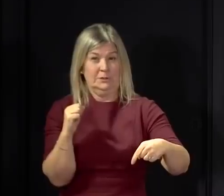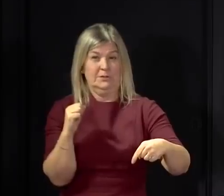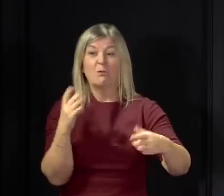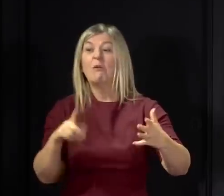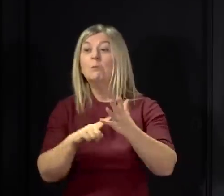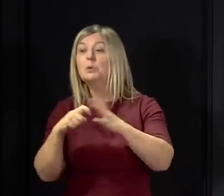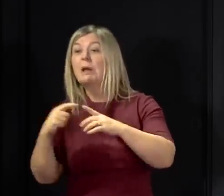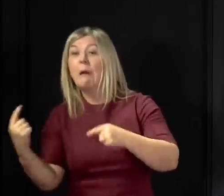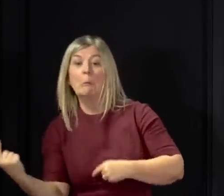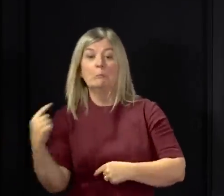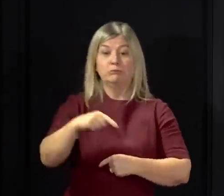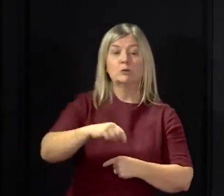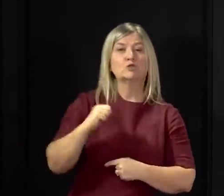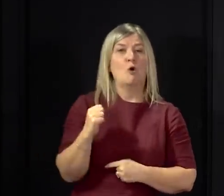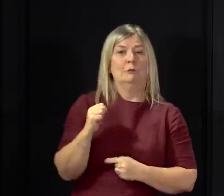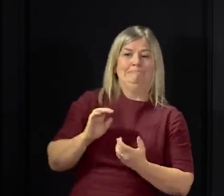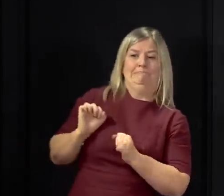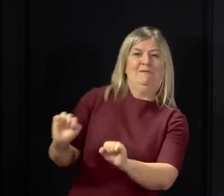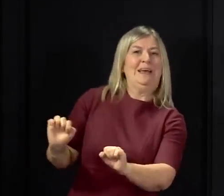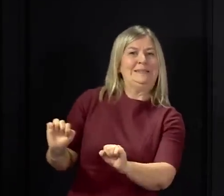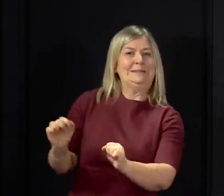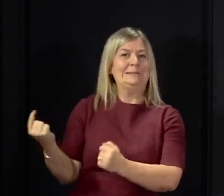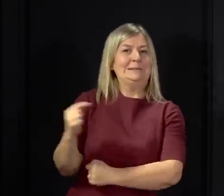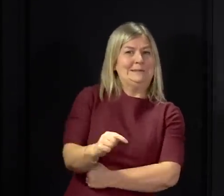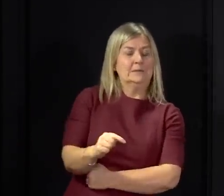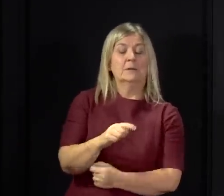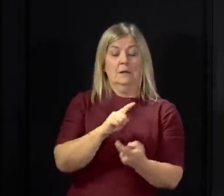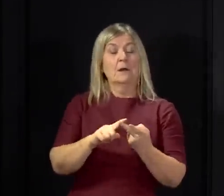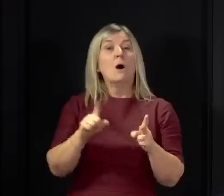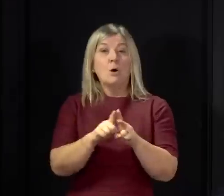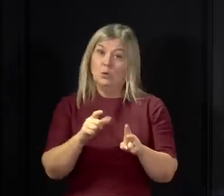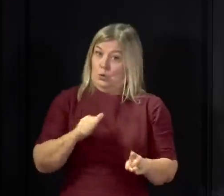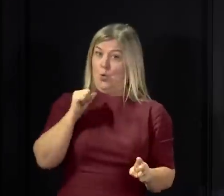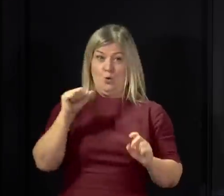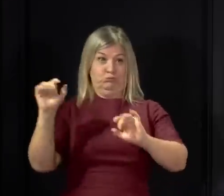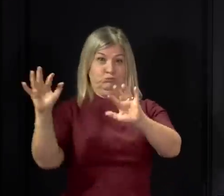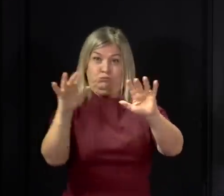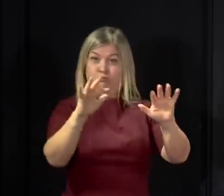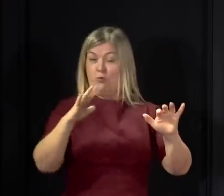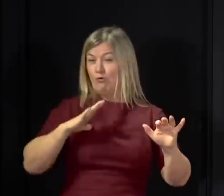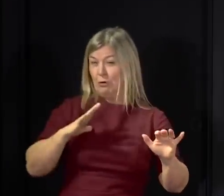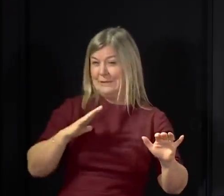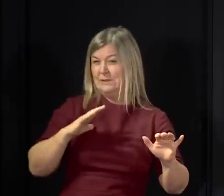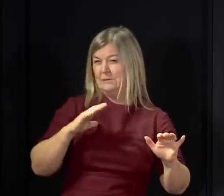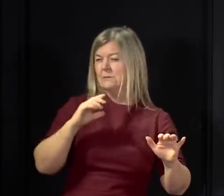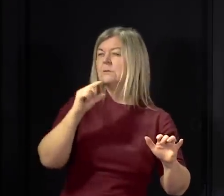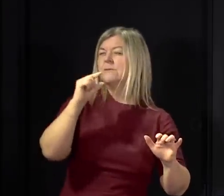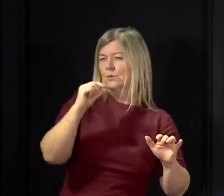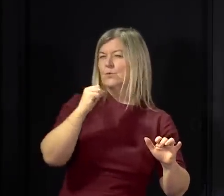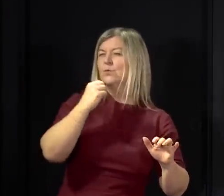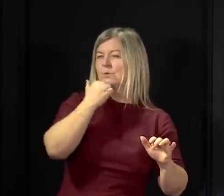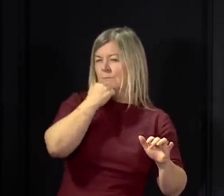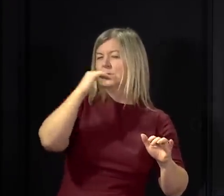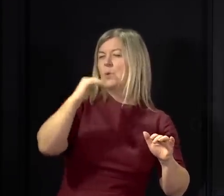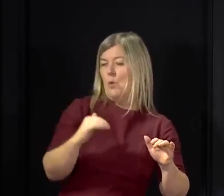more widely. And second, given that we know it is already present in Scotland, albeit we think in lower numbers right now,